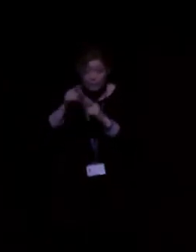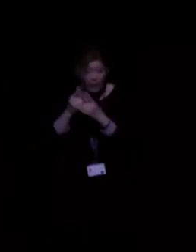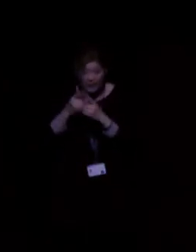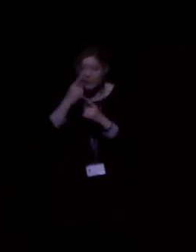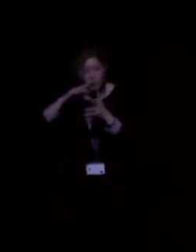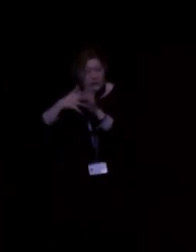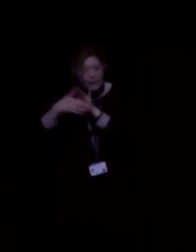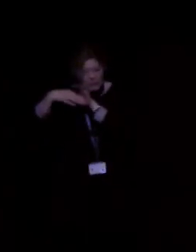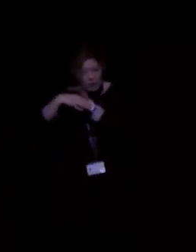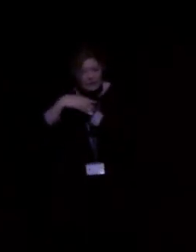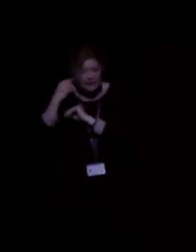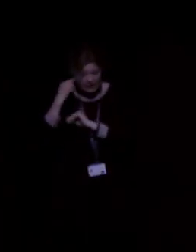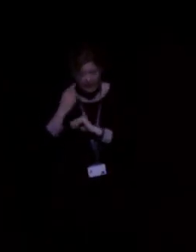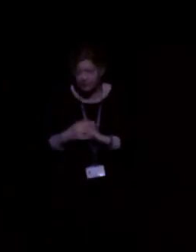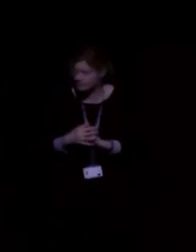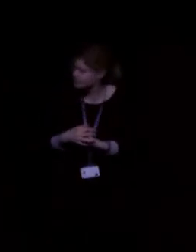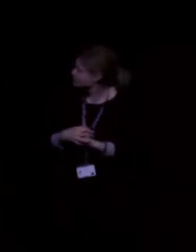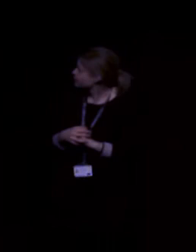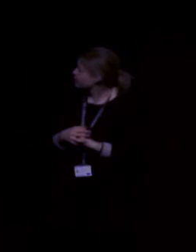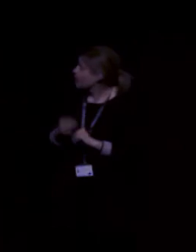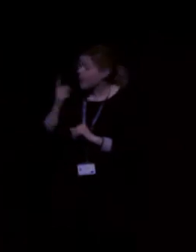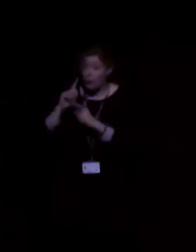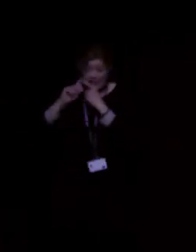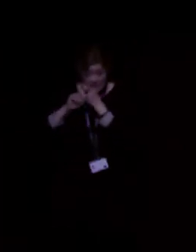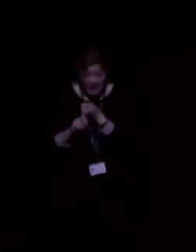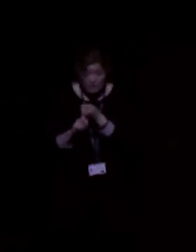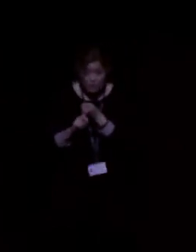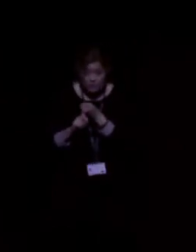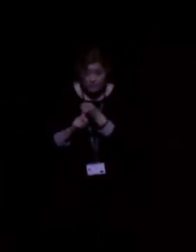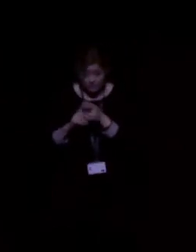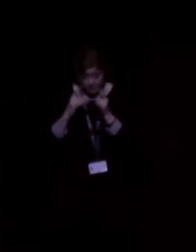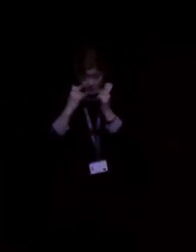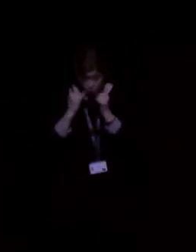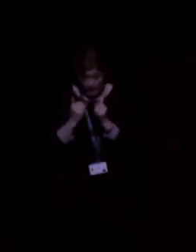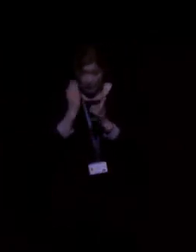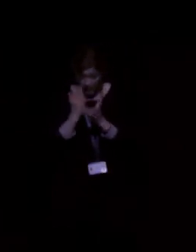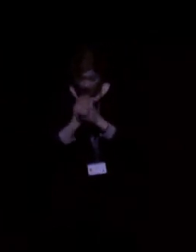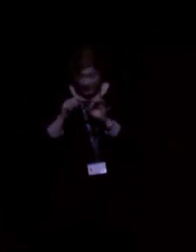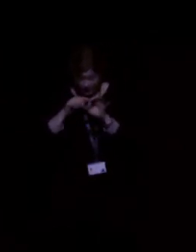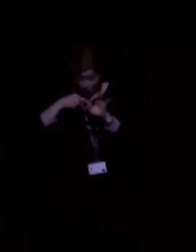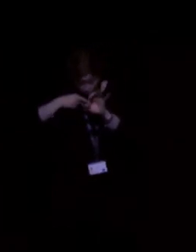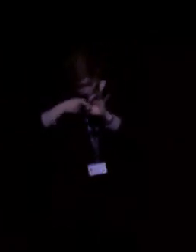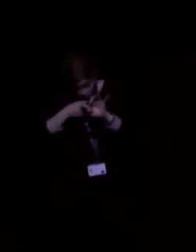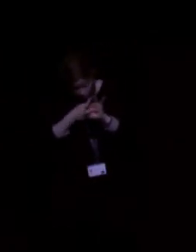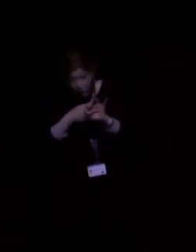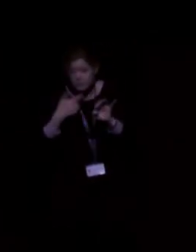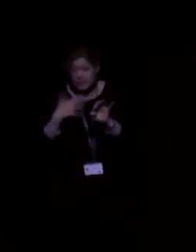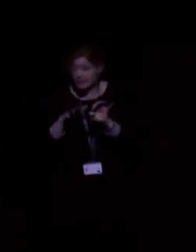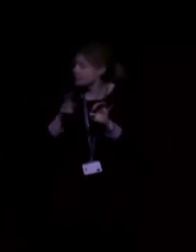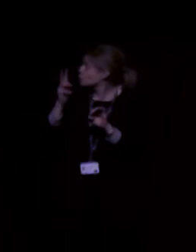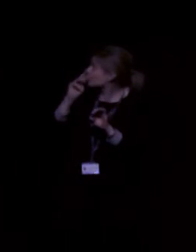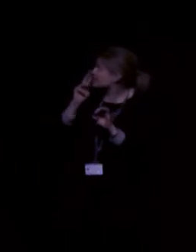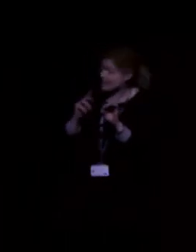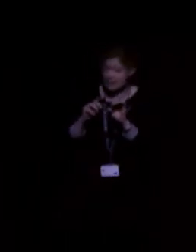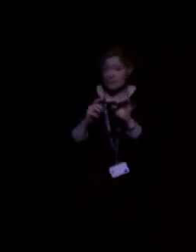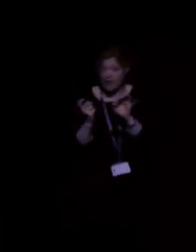ear. And once you then have got it all attached, you check that it is in fact in the hole. And as you see, as I'm moving the malleus, the